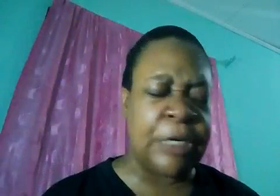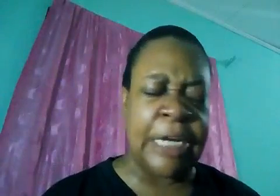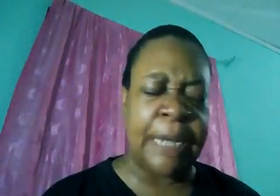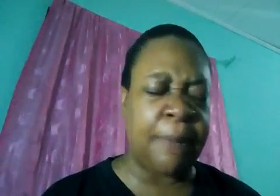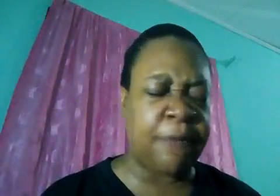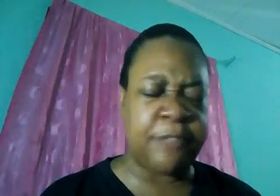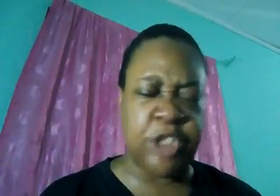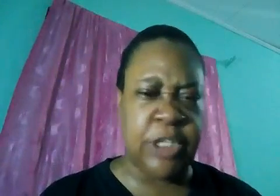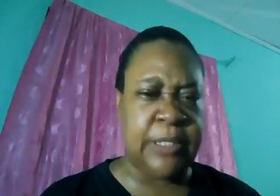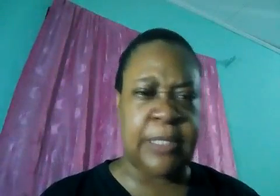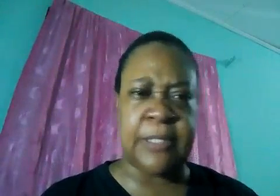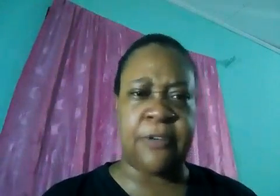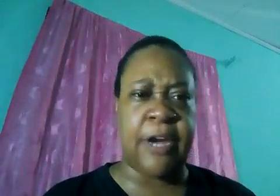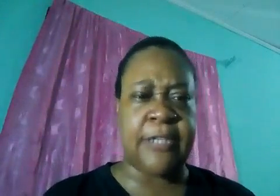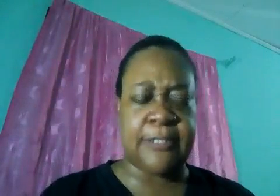of Jesus Christ.